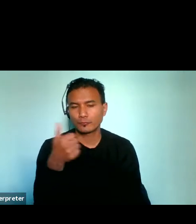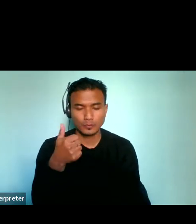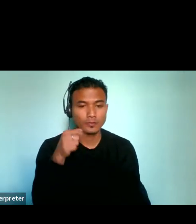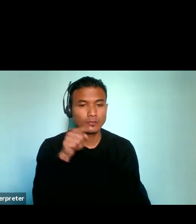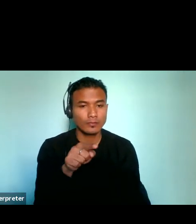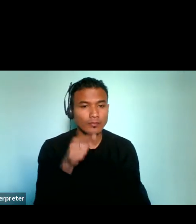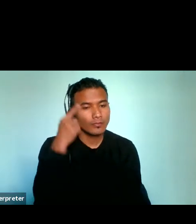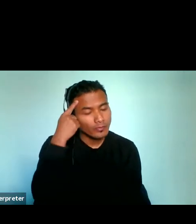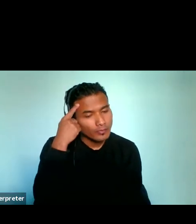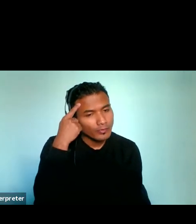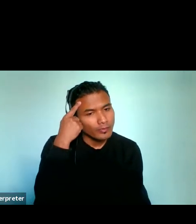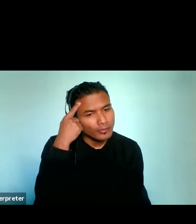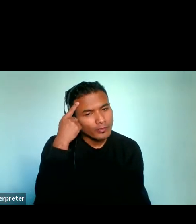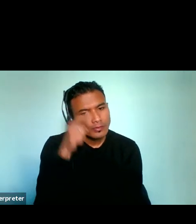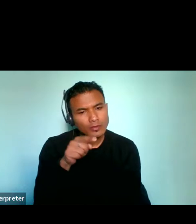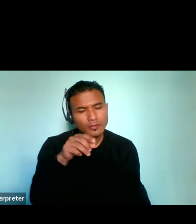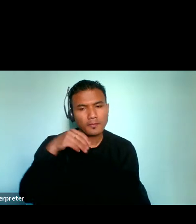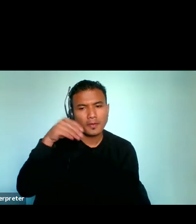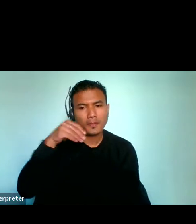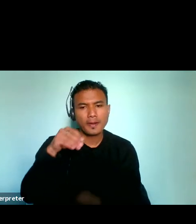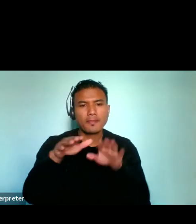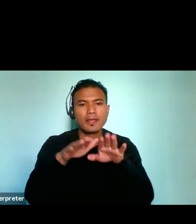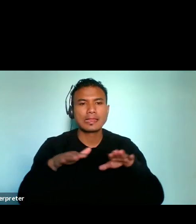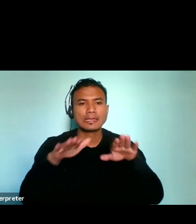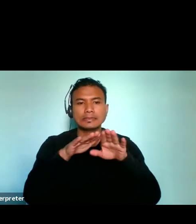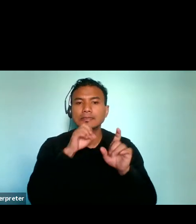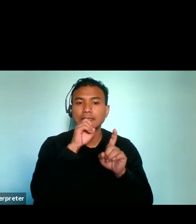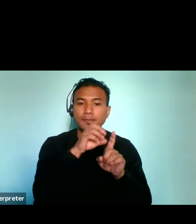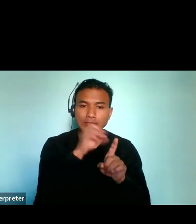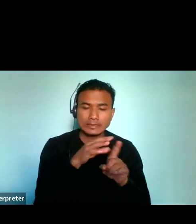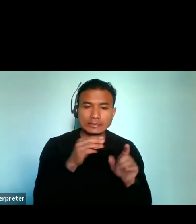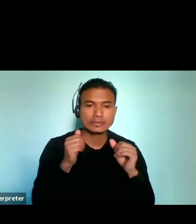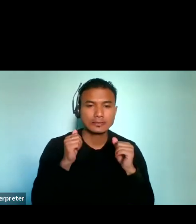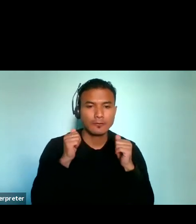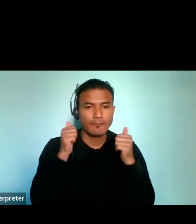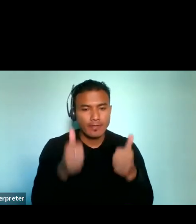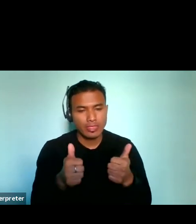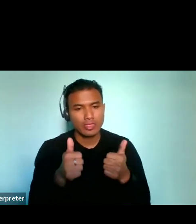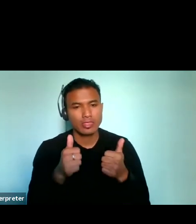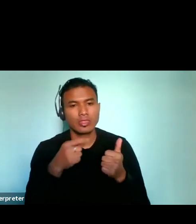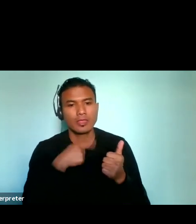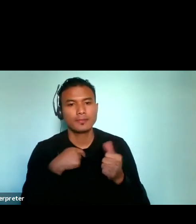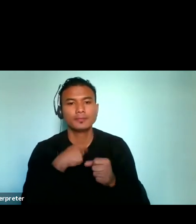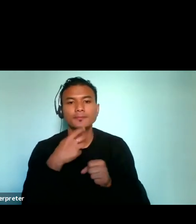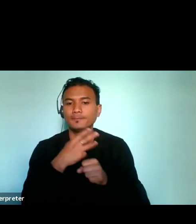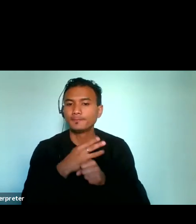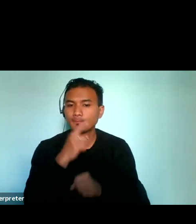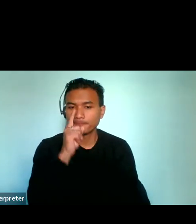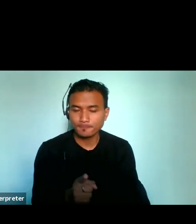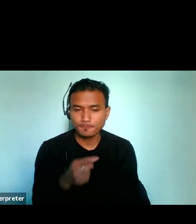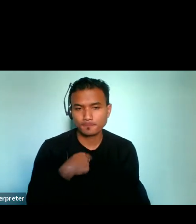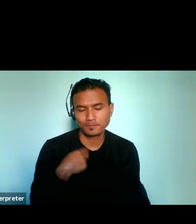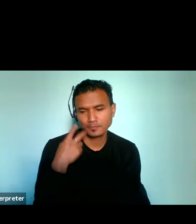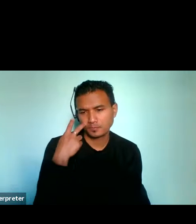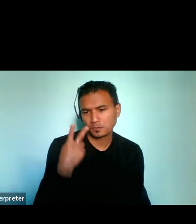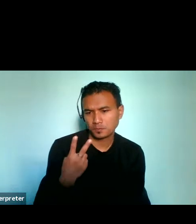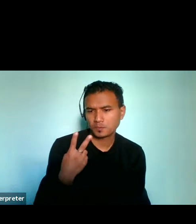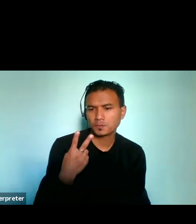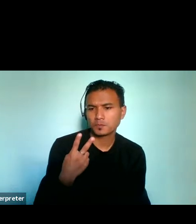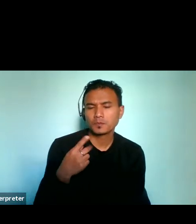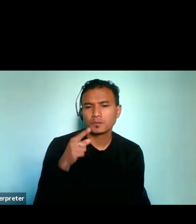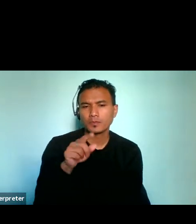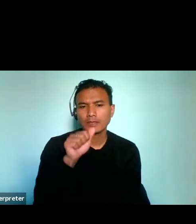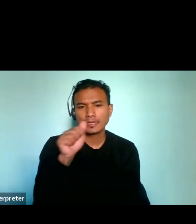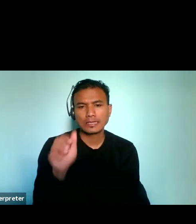think evidence-based advocacy and campaign has been one of our objectives. And I see that during this